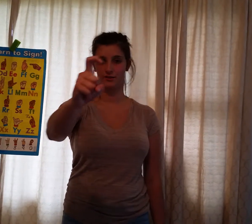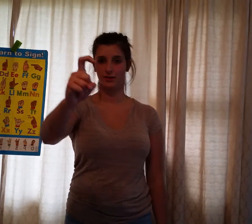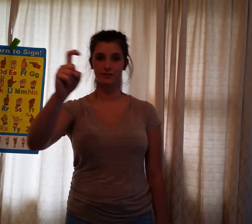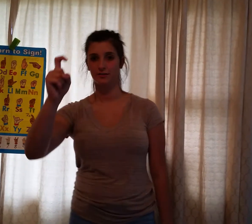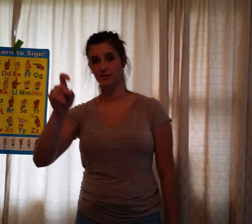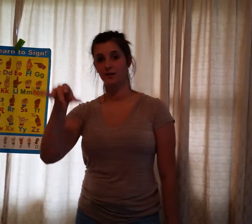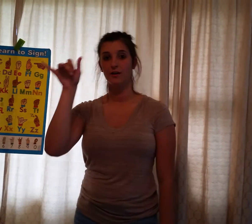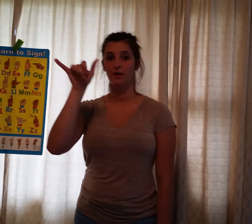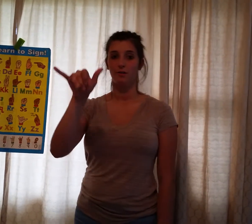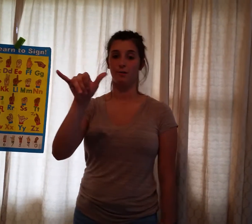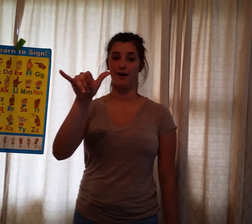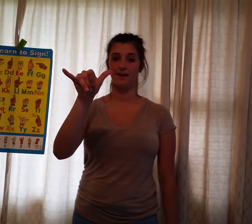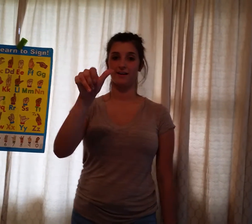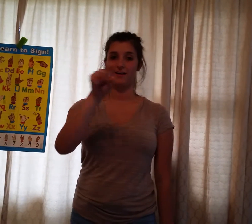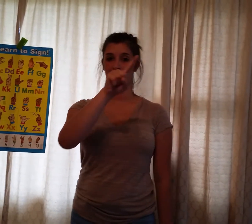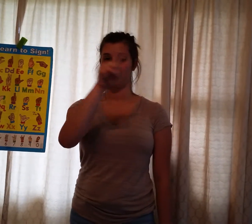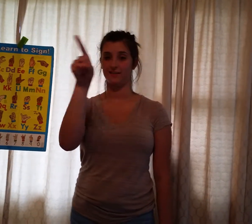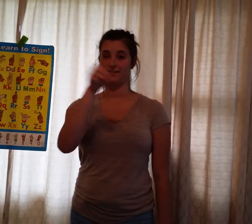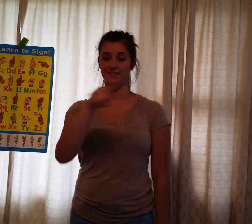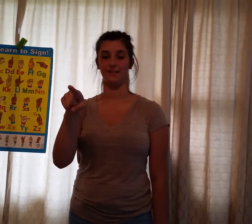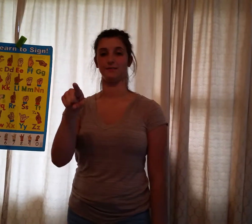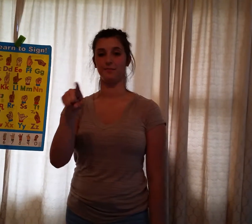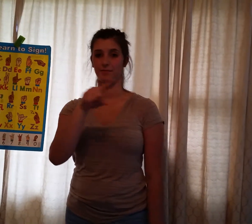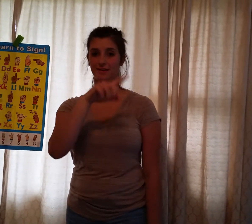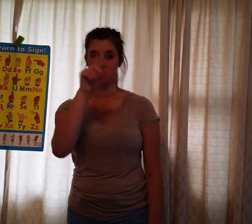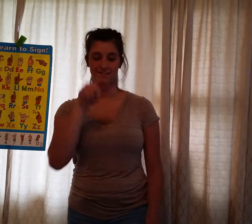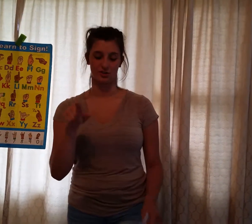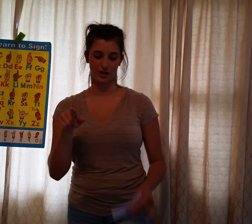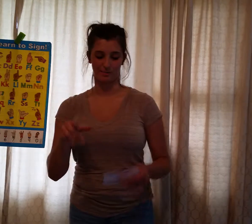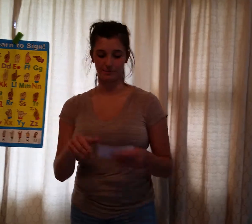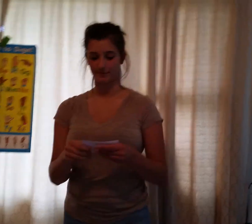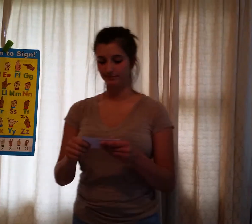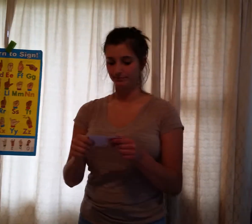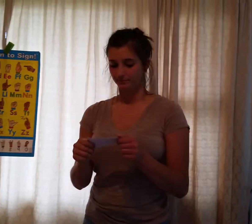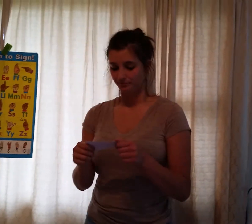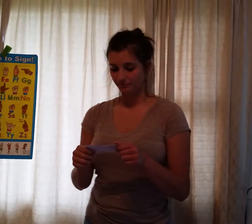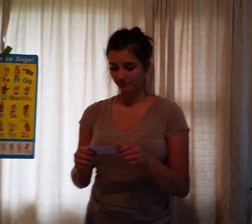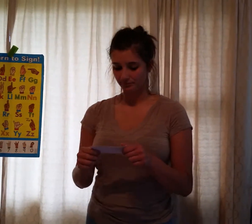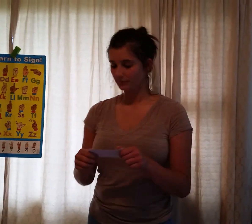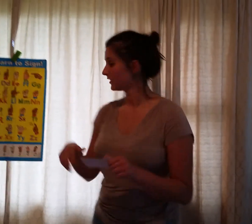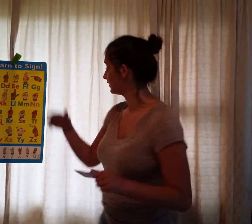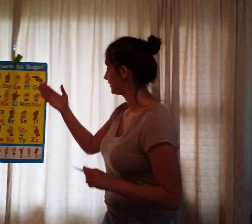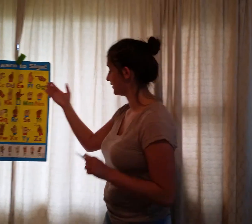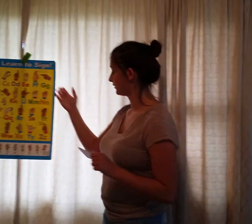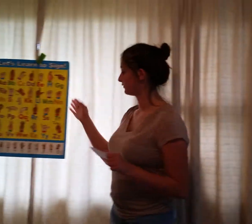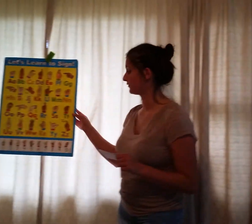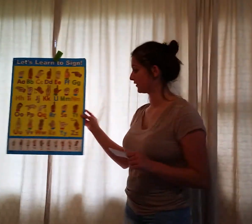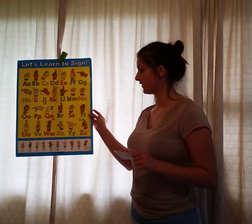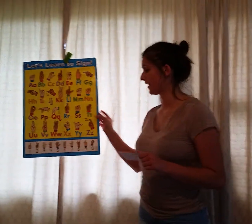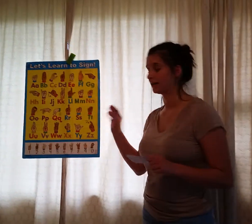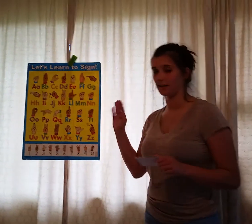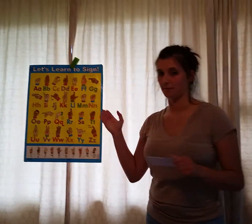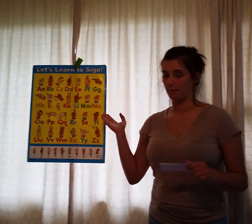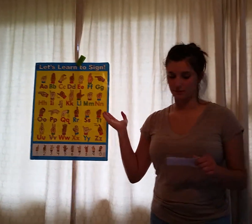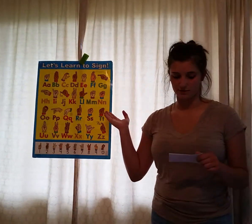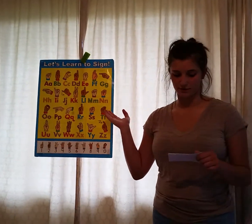hooked. Y, and then Z, you make the Z shape. And you can refer to that here in my poster.